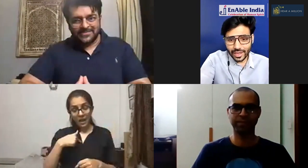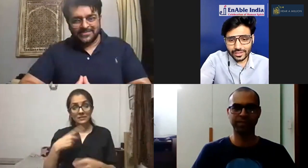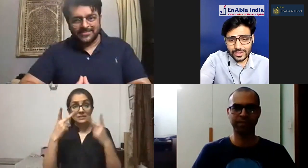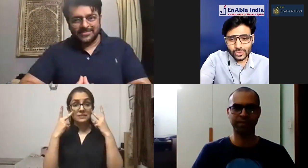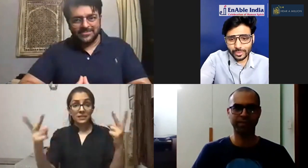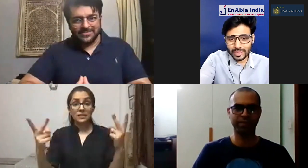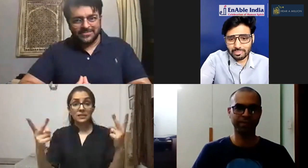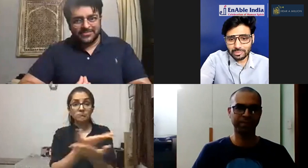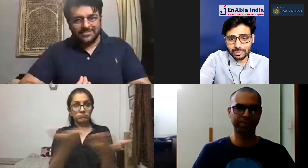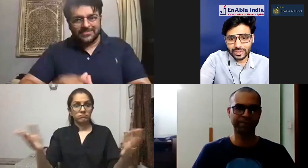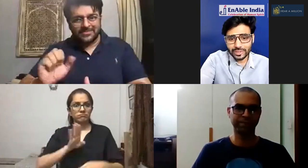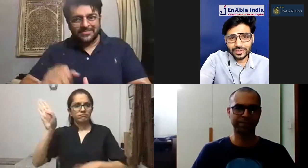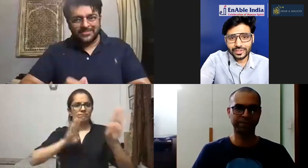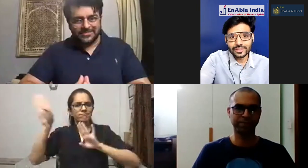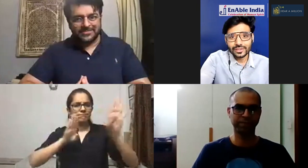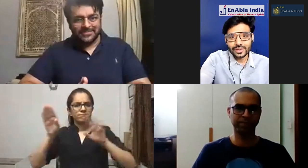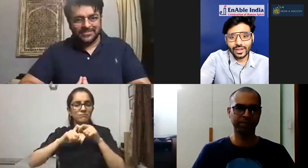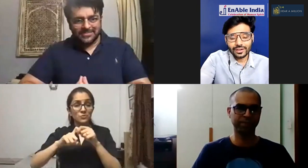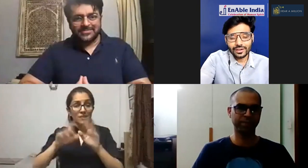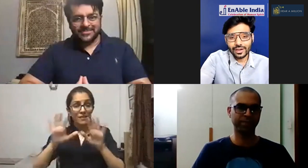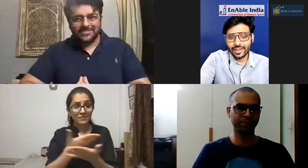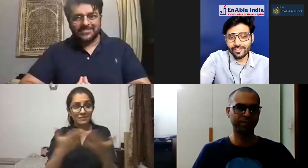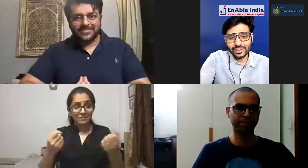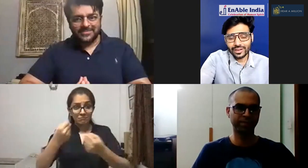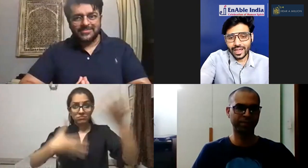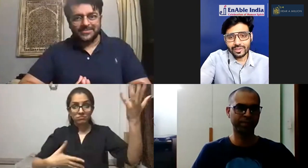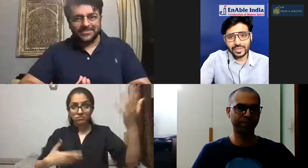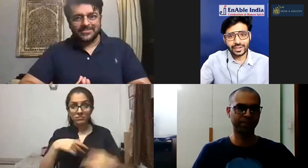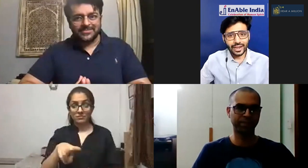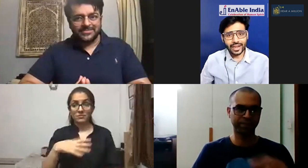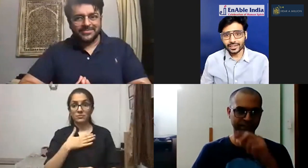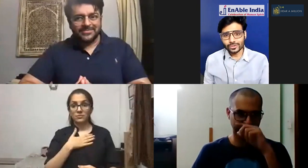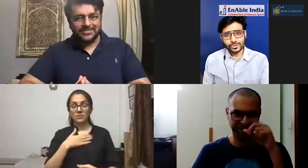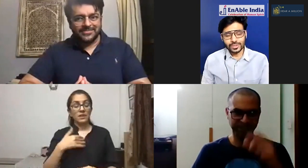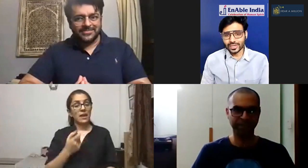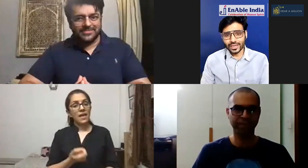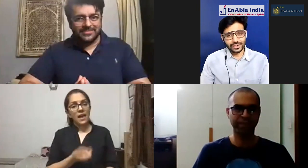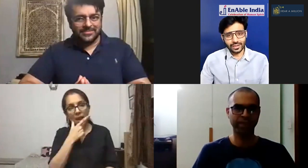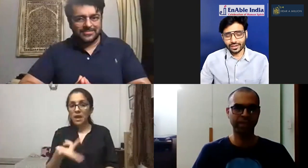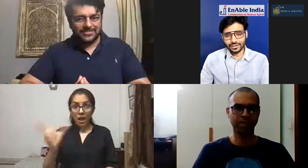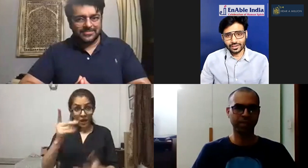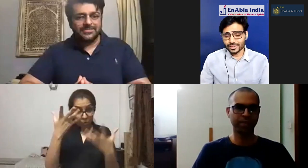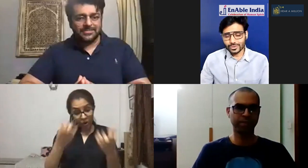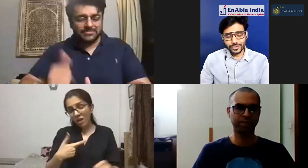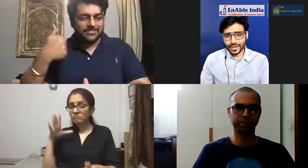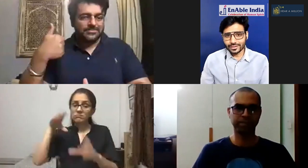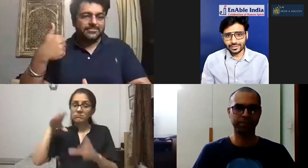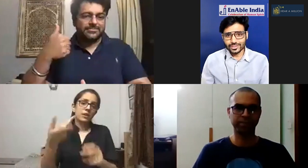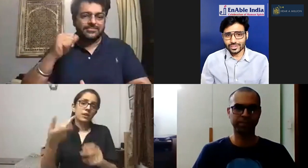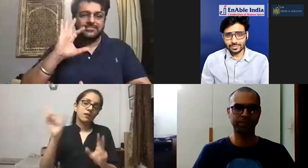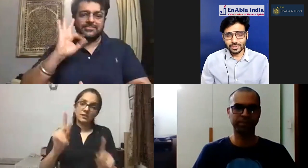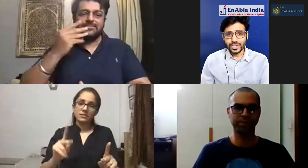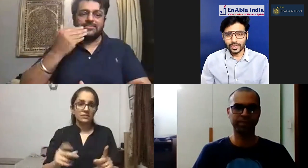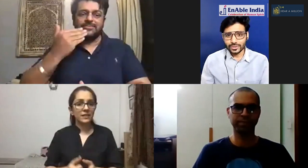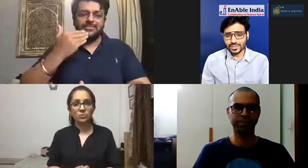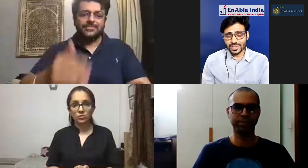I mean, how there's so many people here. I will be glad to do it again and again. That is all right. It's